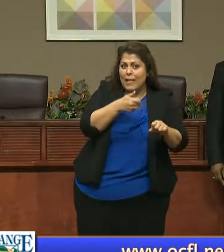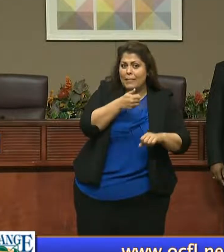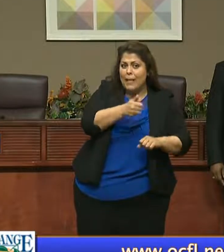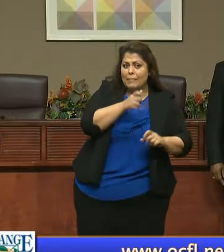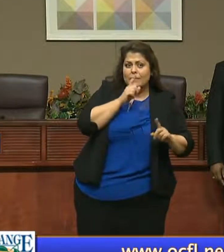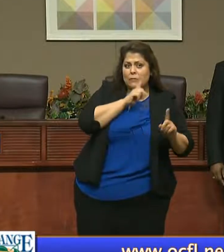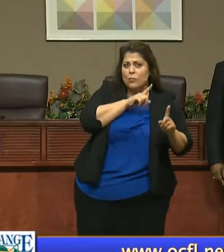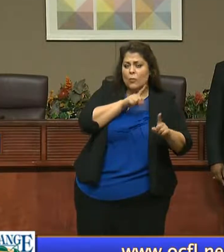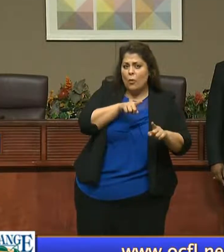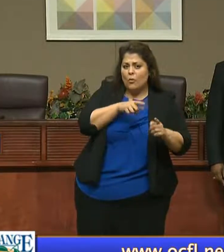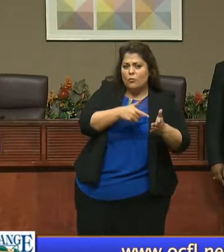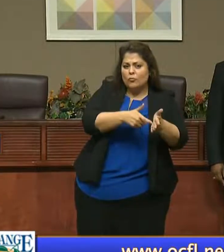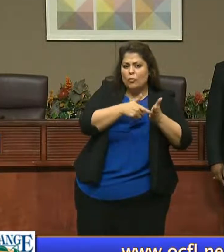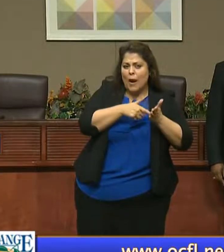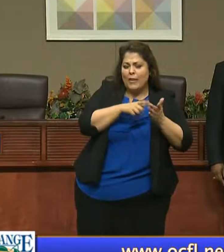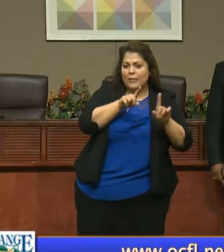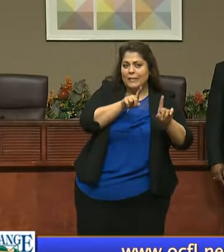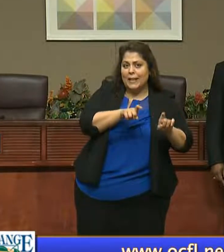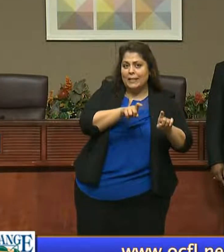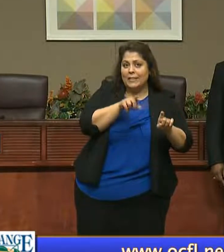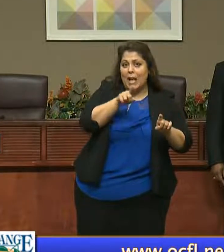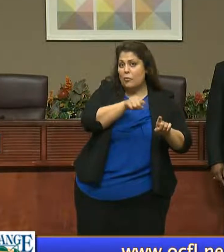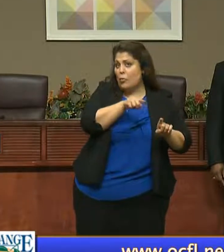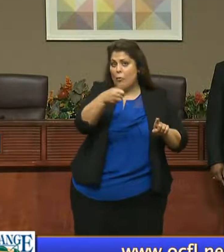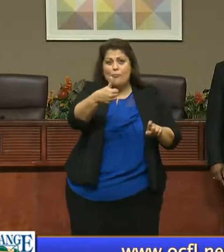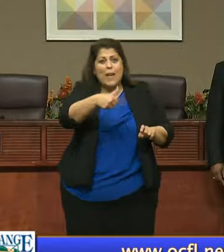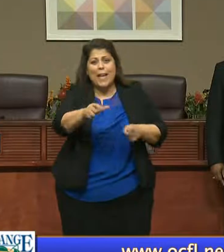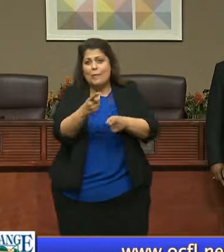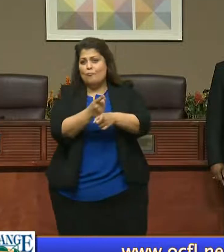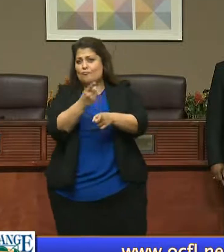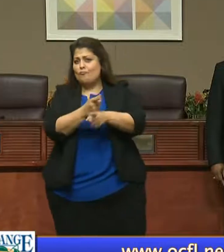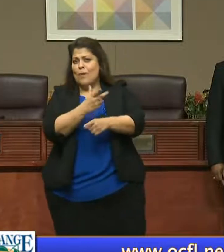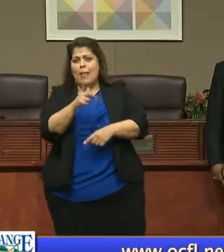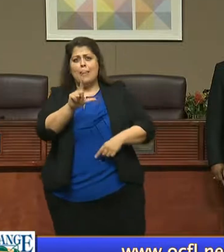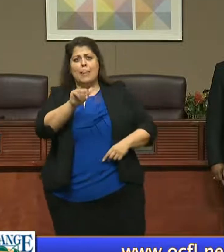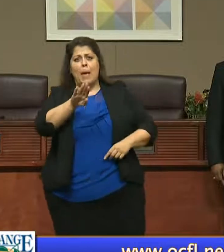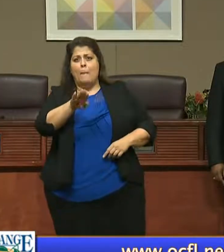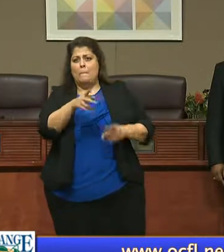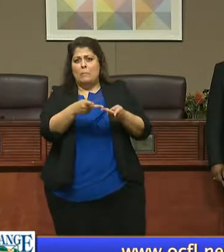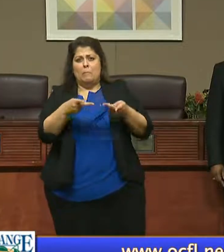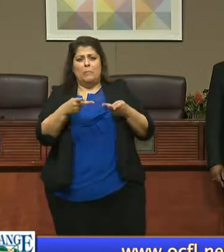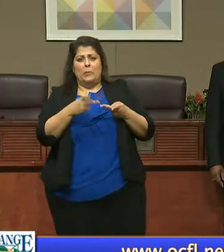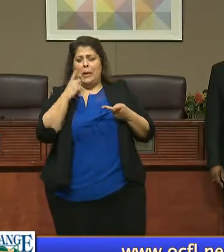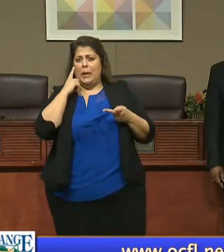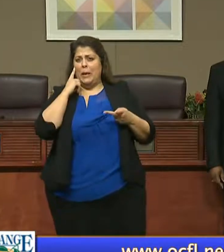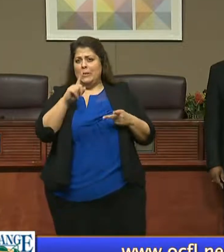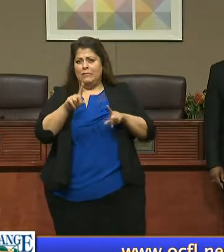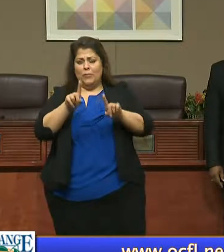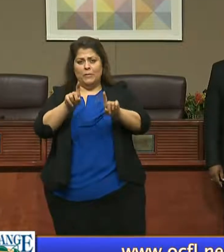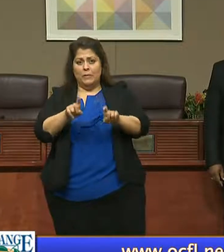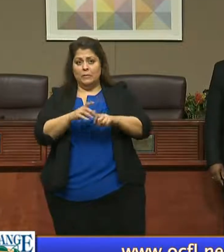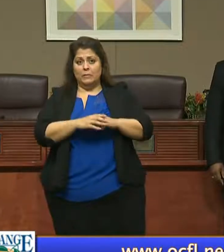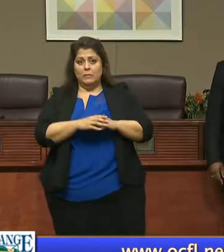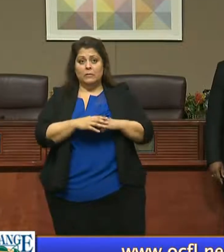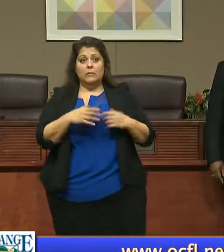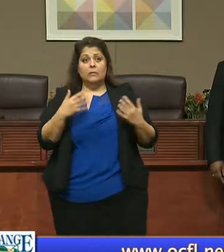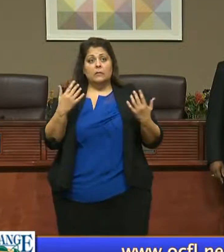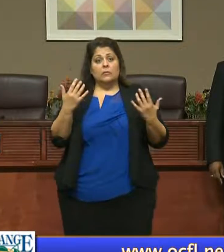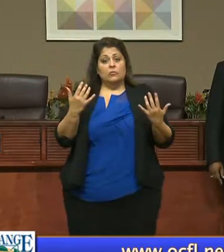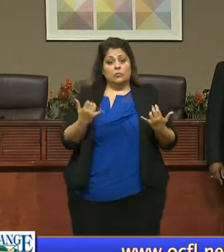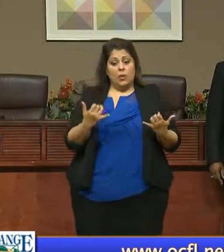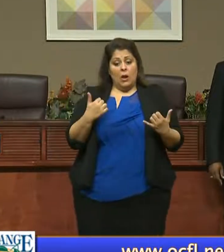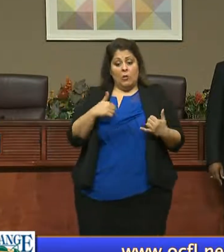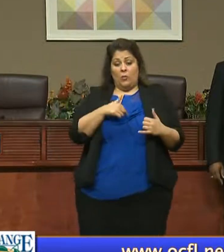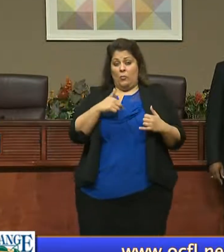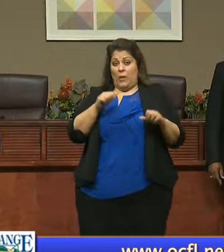can be performed by any of the commercial labs. Now, to that end, do we have the capacity to add more testing? We could add